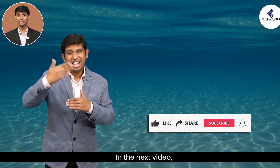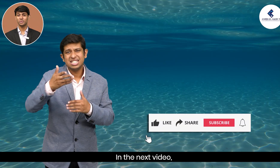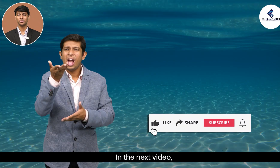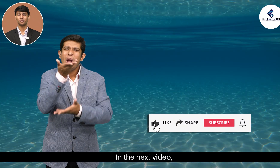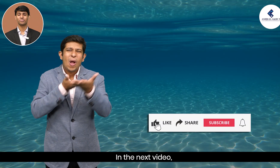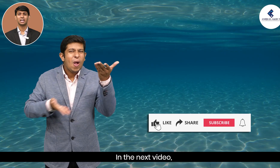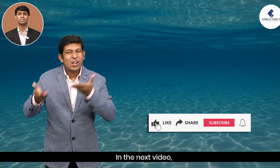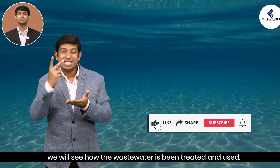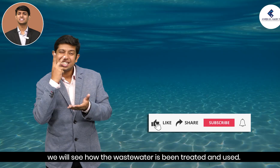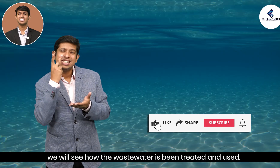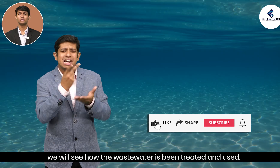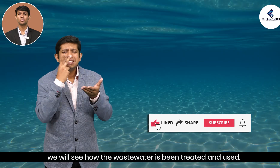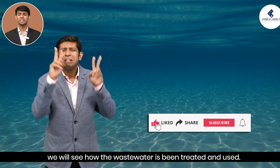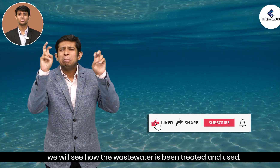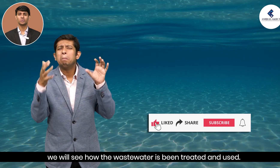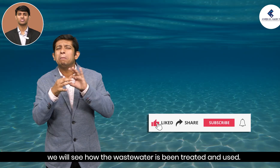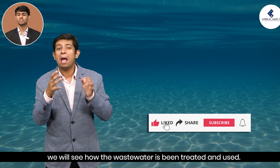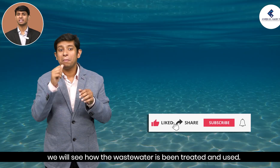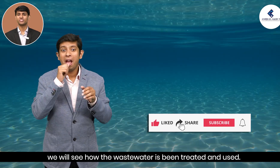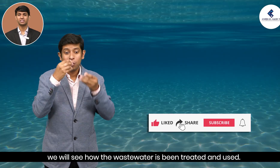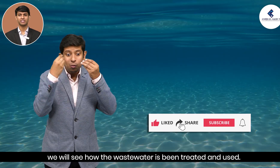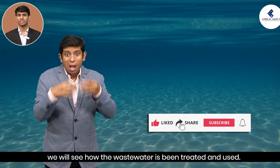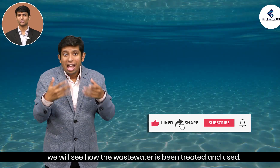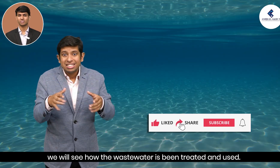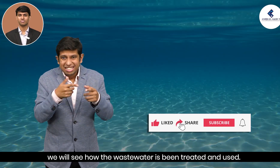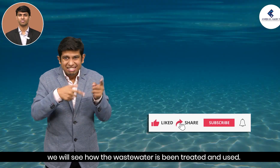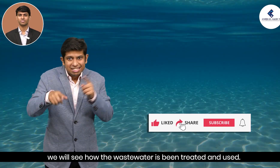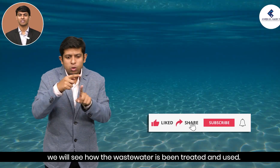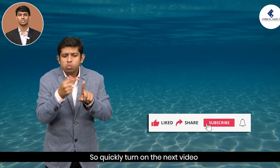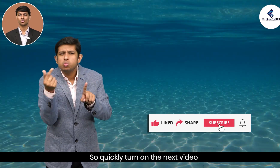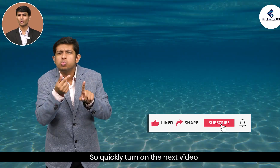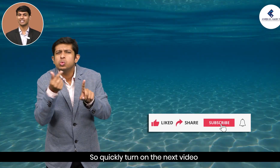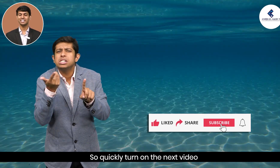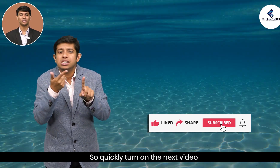In the next video, we will see how the wastewater is being treated and used.